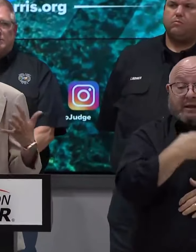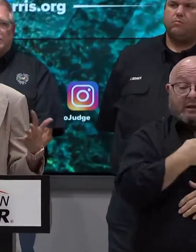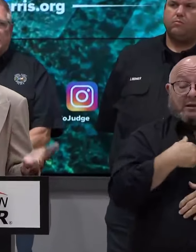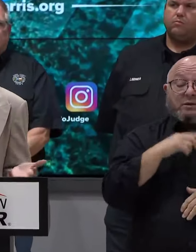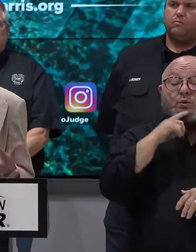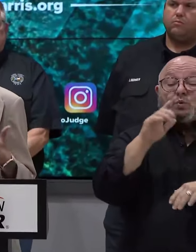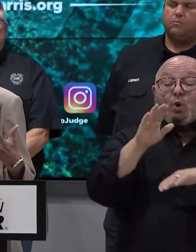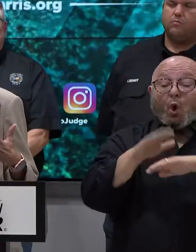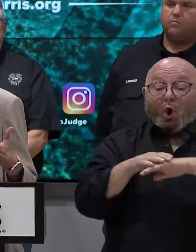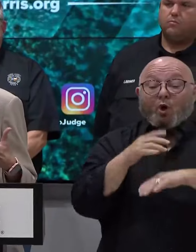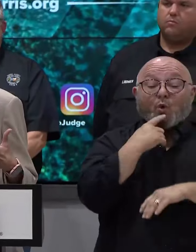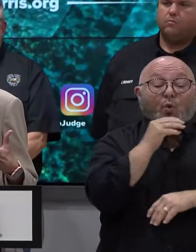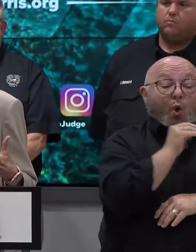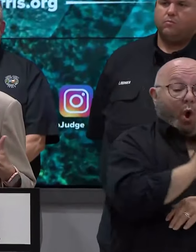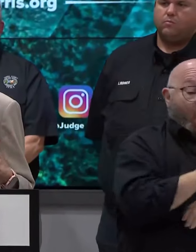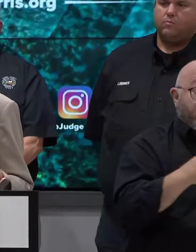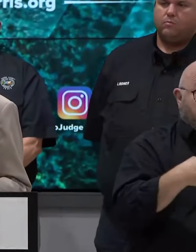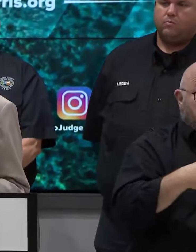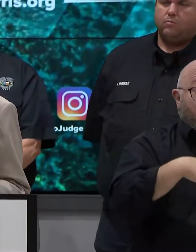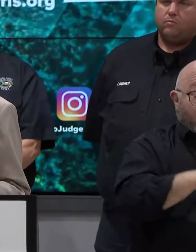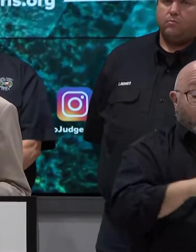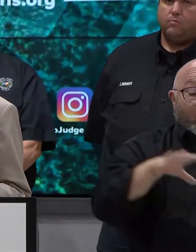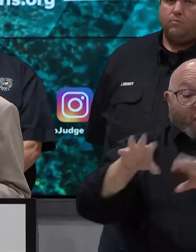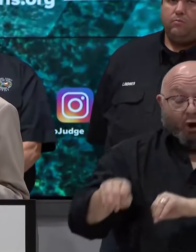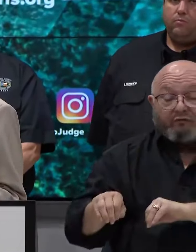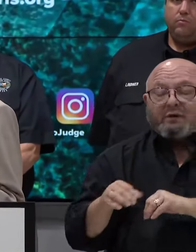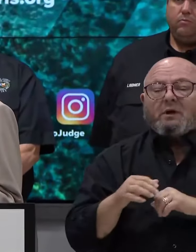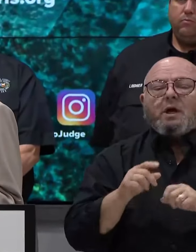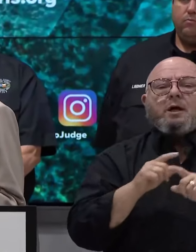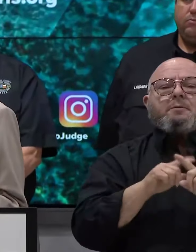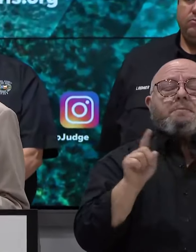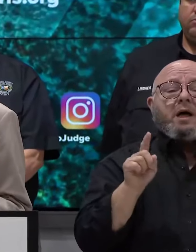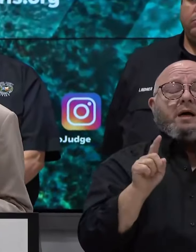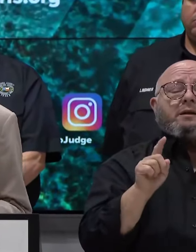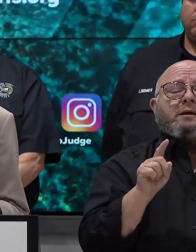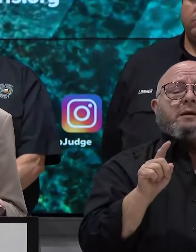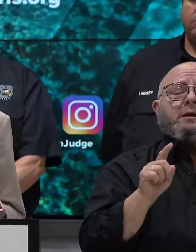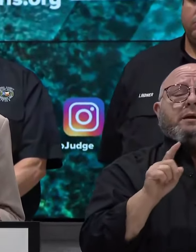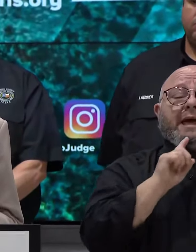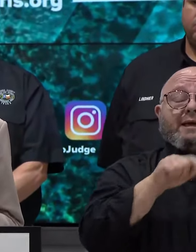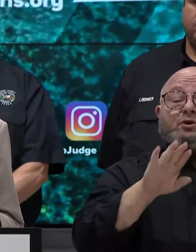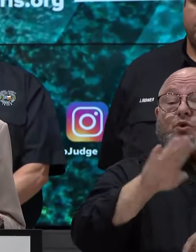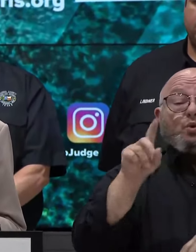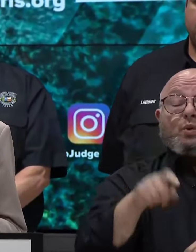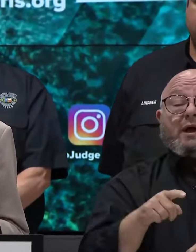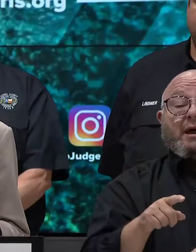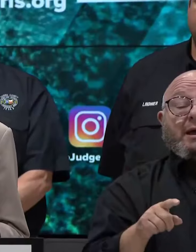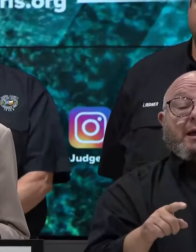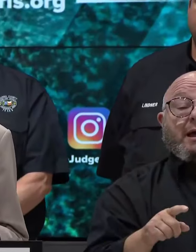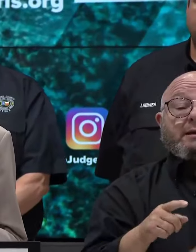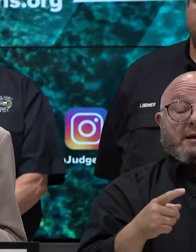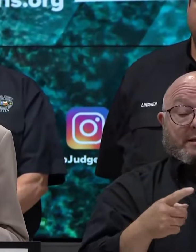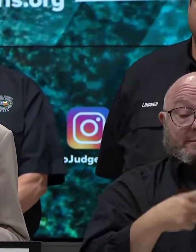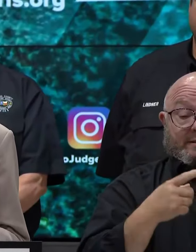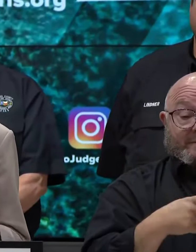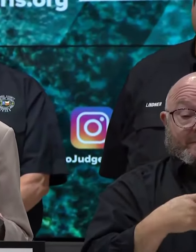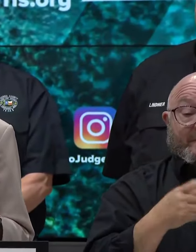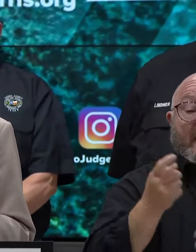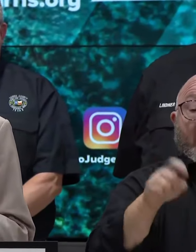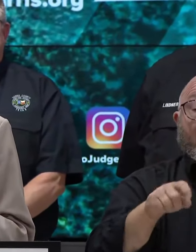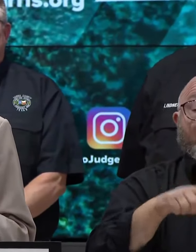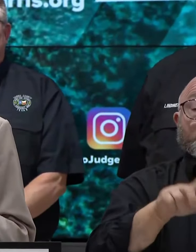who's off, you know, and we have that information. But to answer your question, again, as you know, sometimes we have